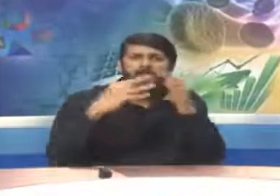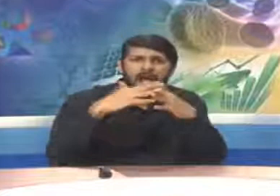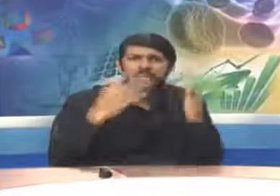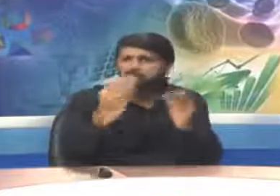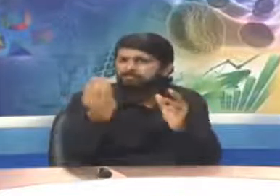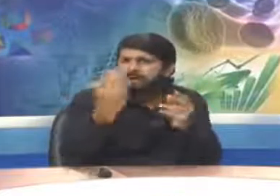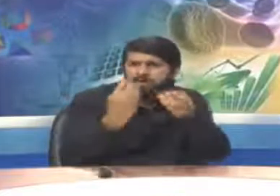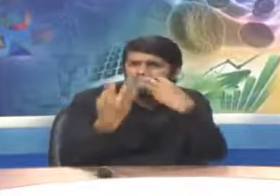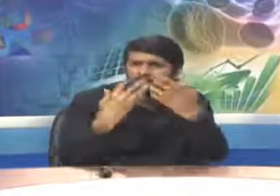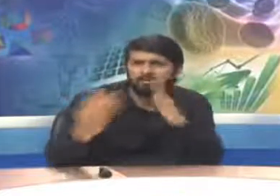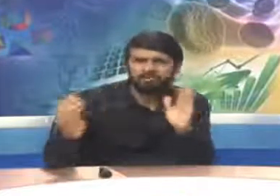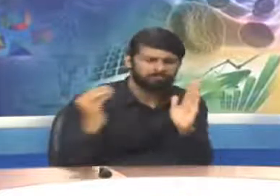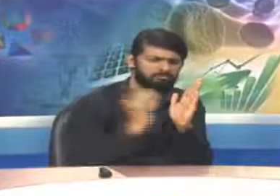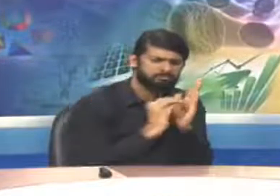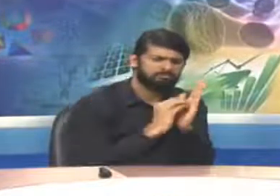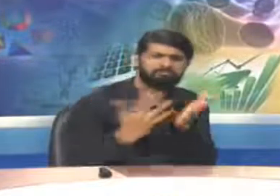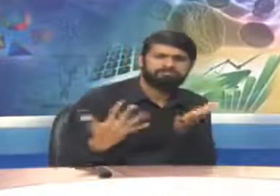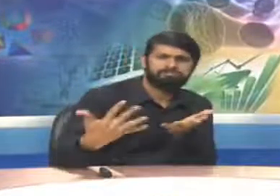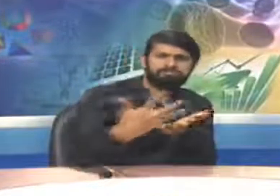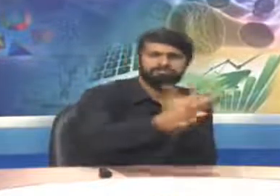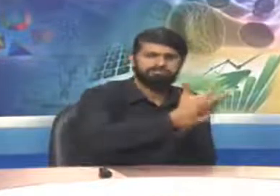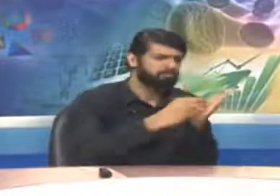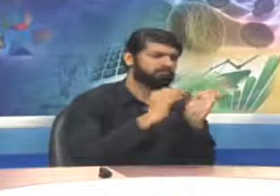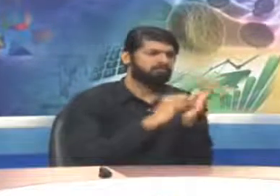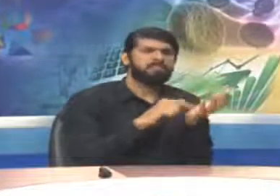A government that uphold law,